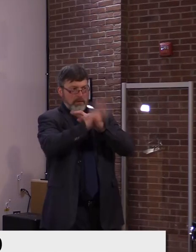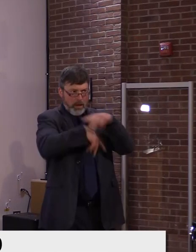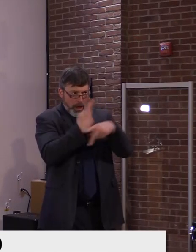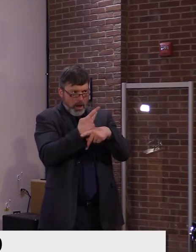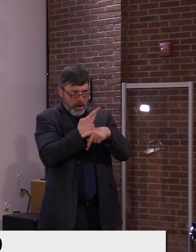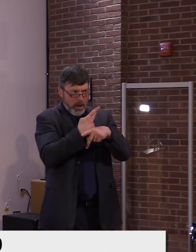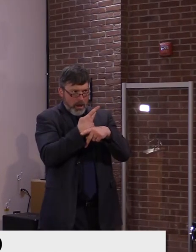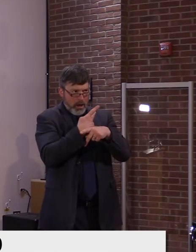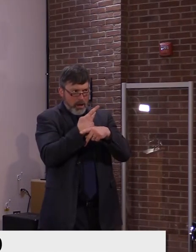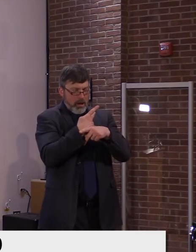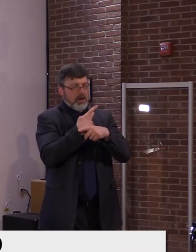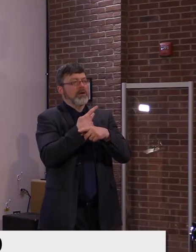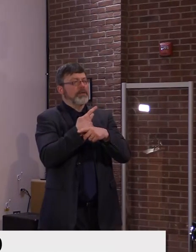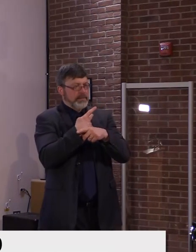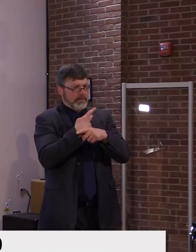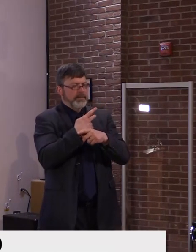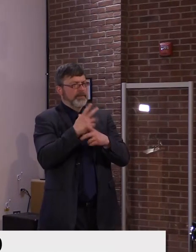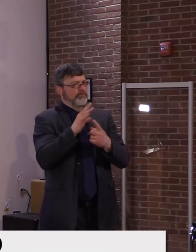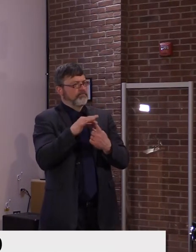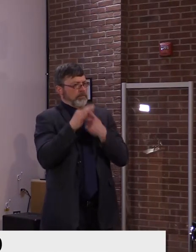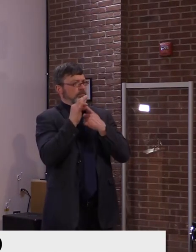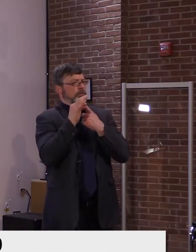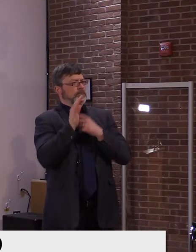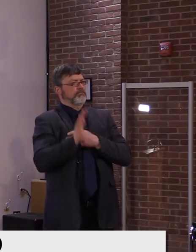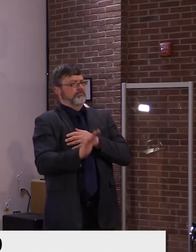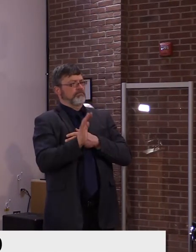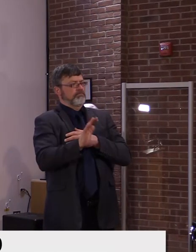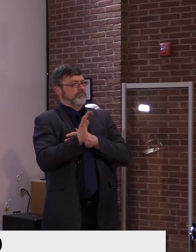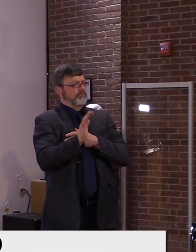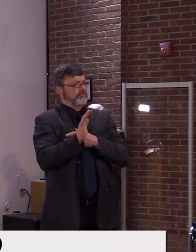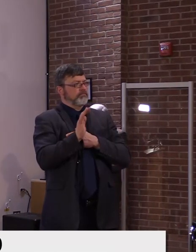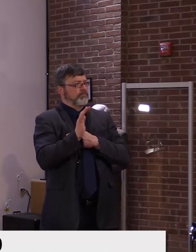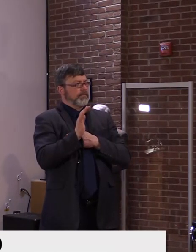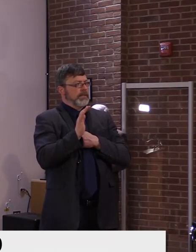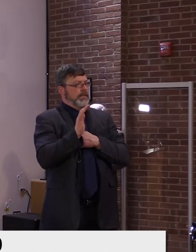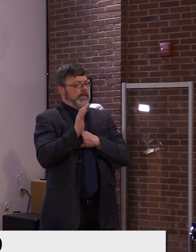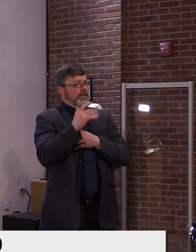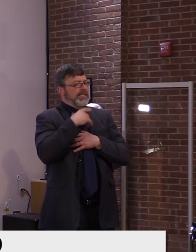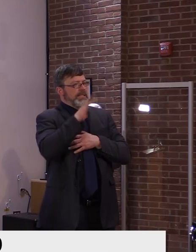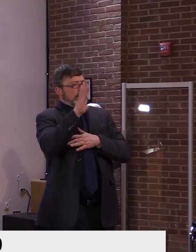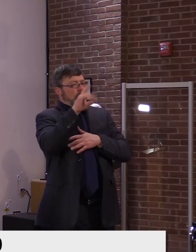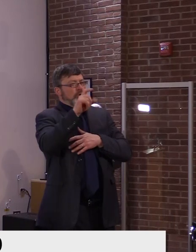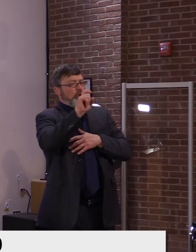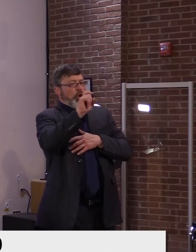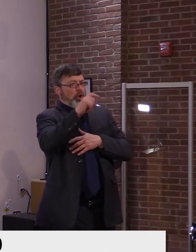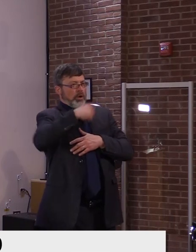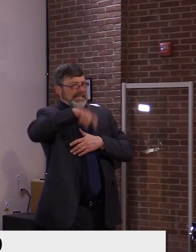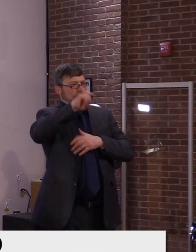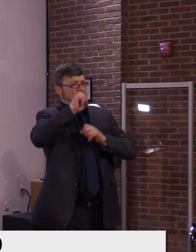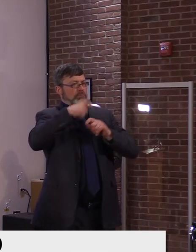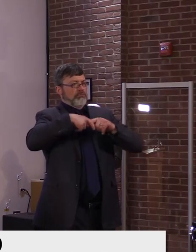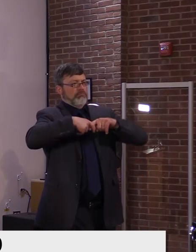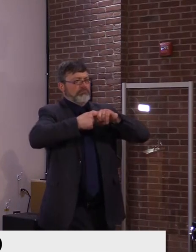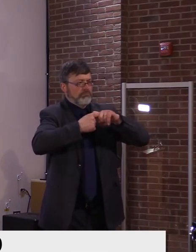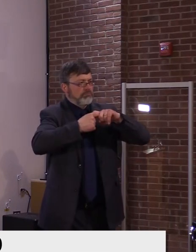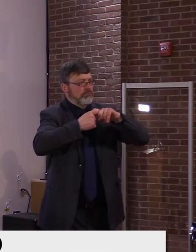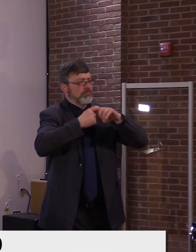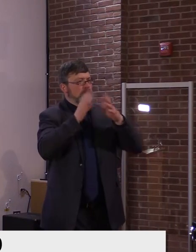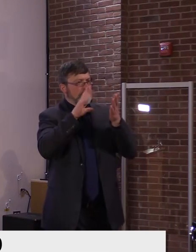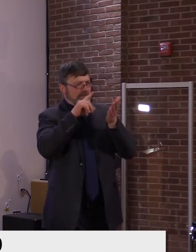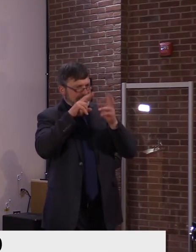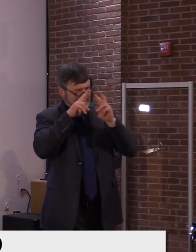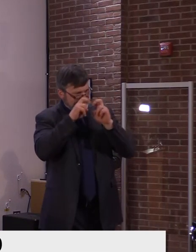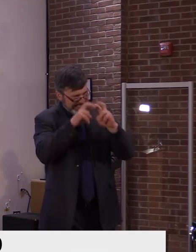and be cautionary, that's completely reasonable, and we should respect that. Not be fearful,